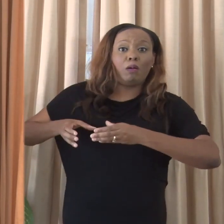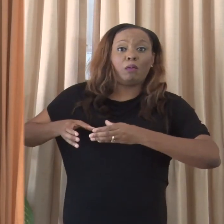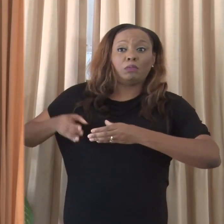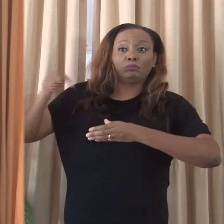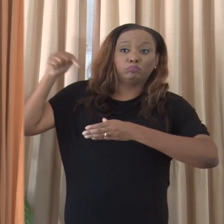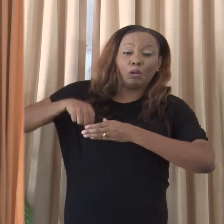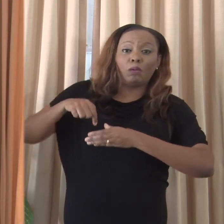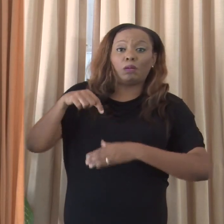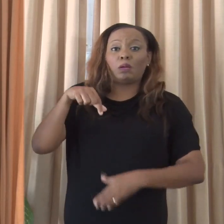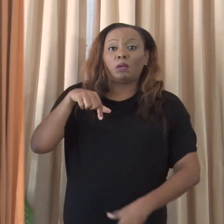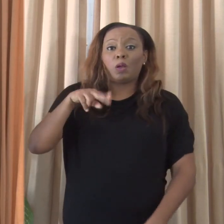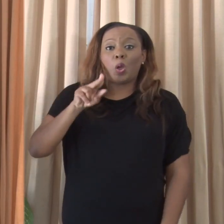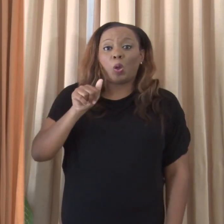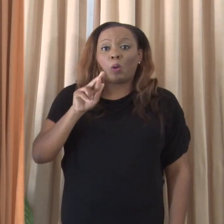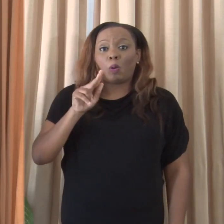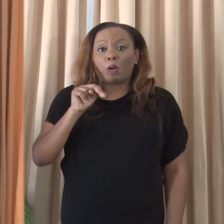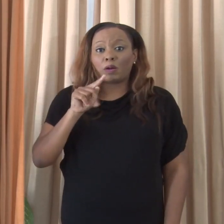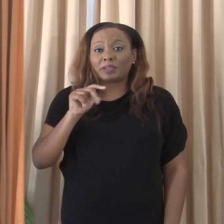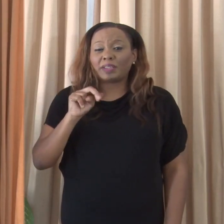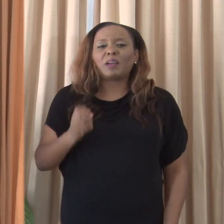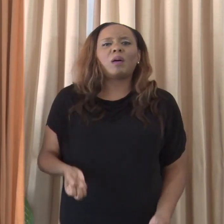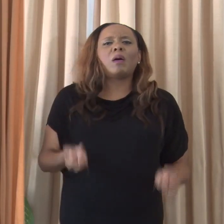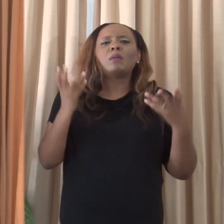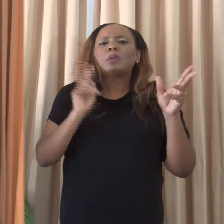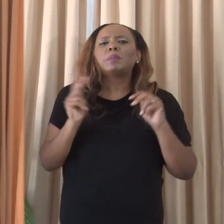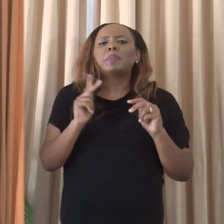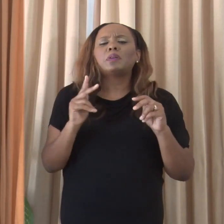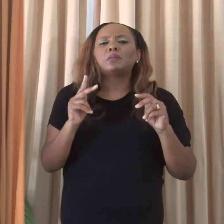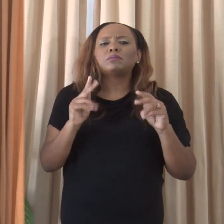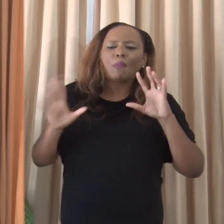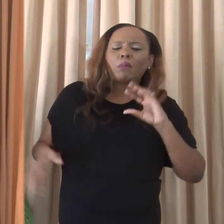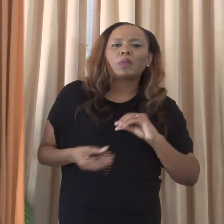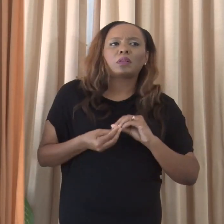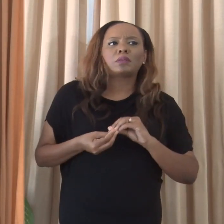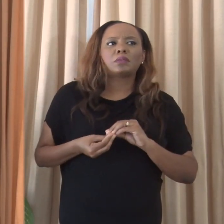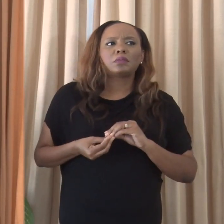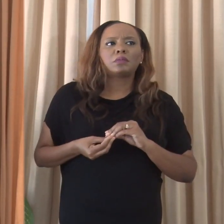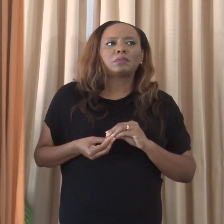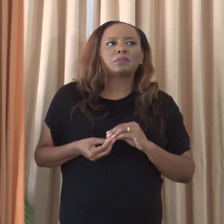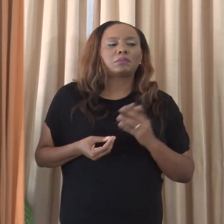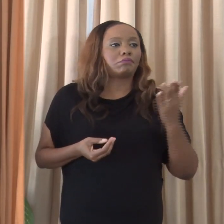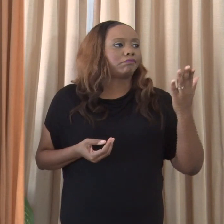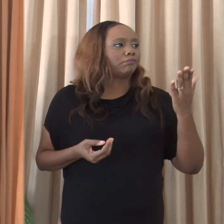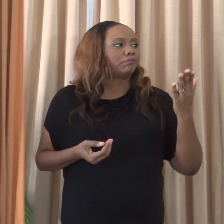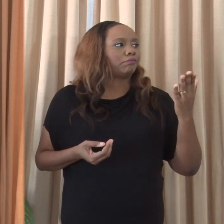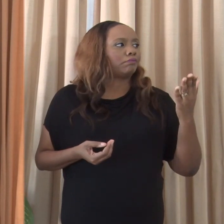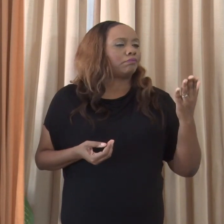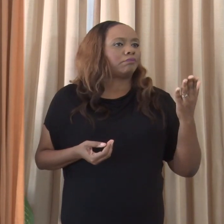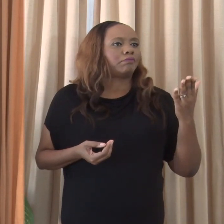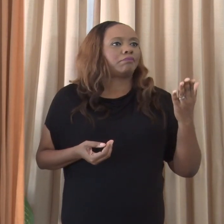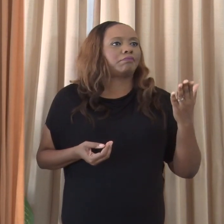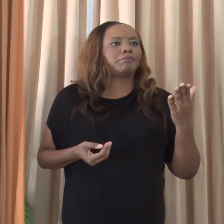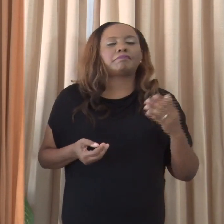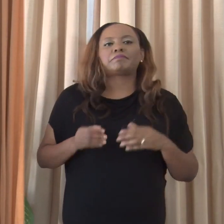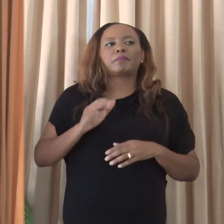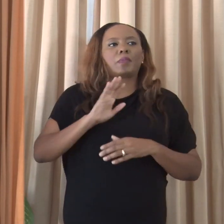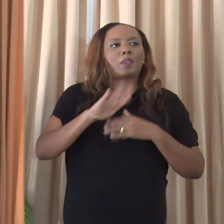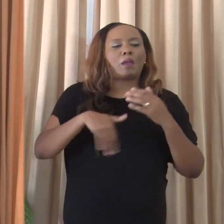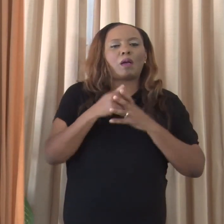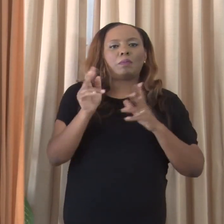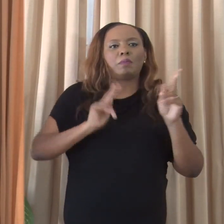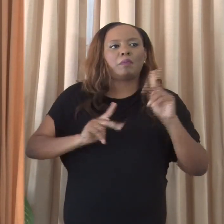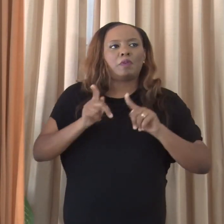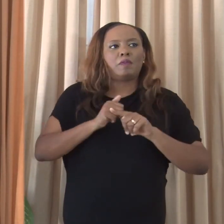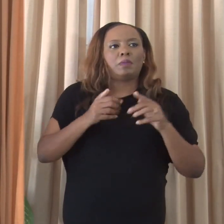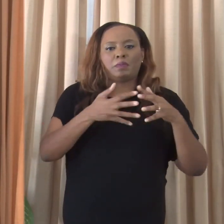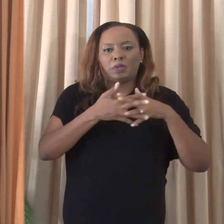of the number of visitors who have still been coming in and whether they're all in quarantine facilities? I I can tell you that all who would have come from the United